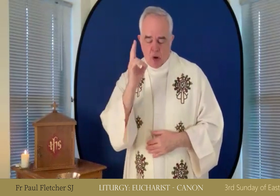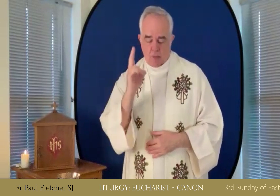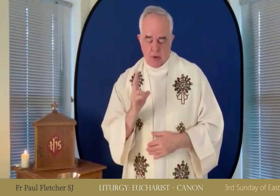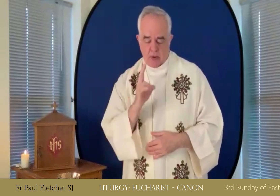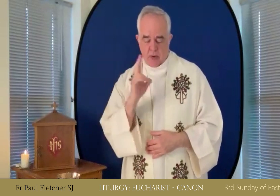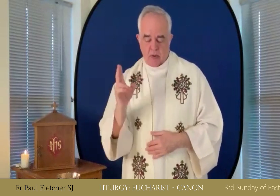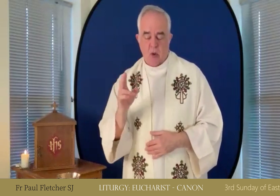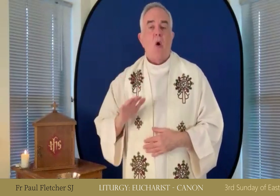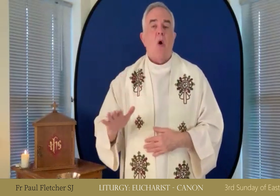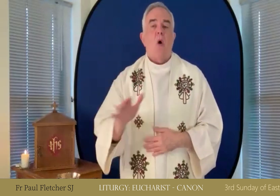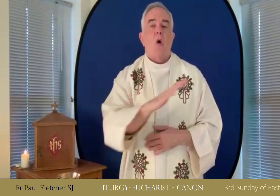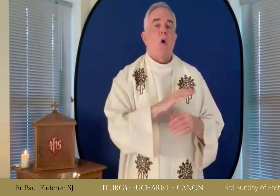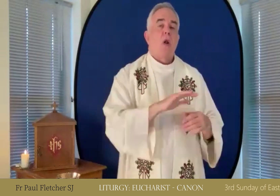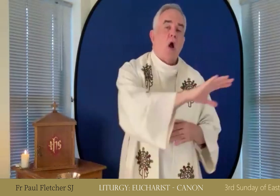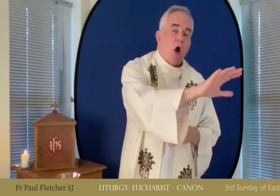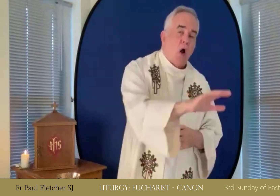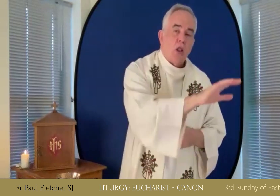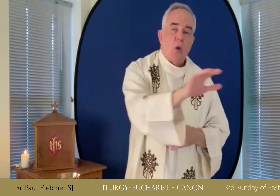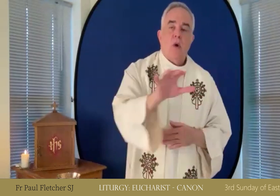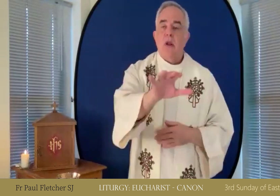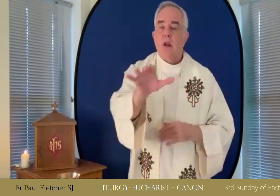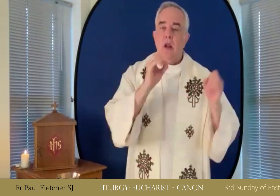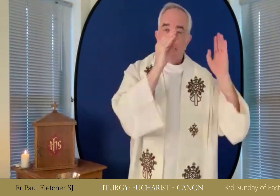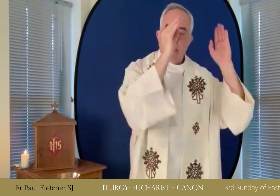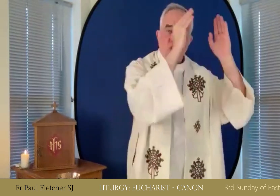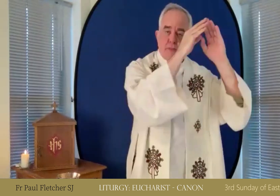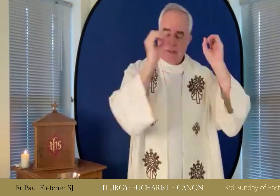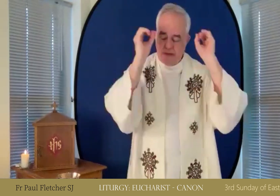Pope, all our local bishops,